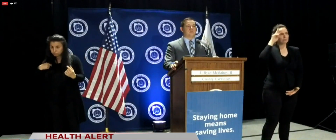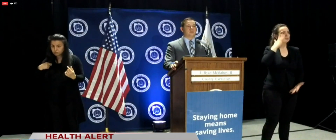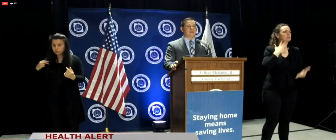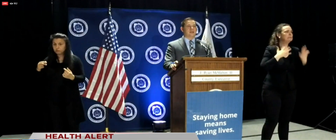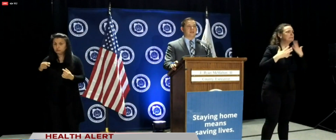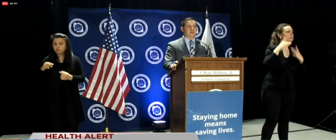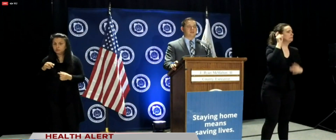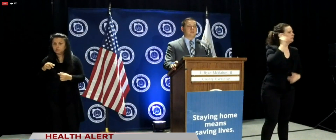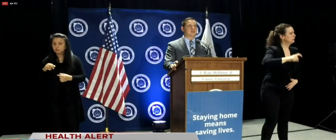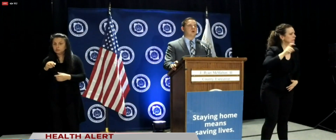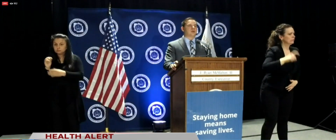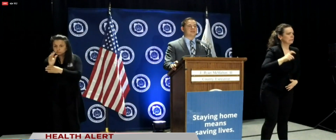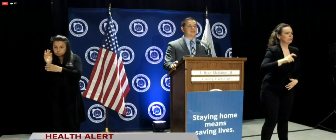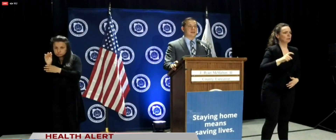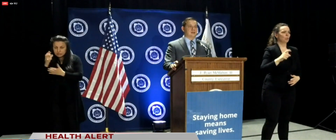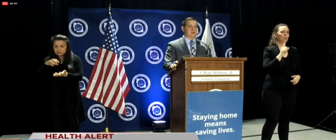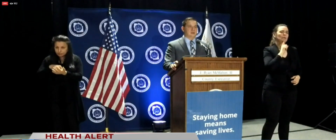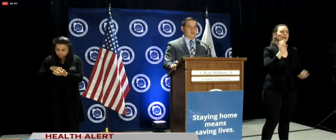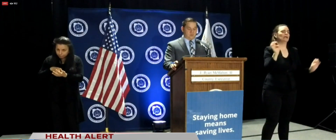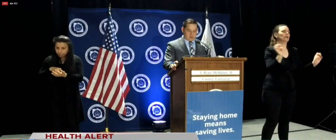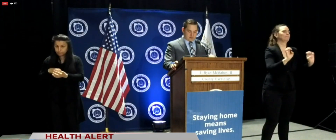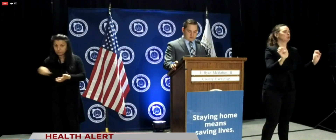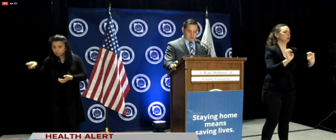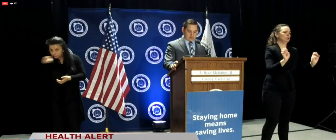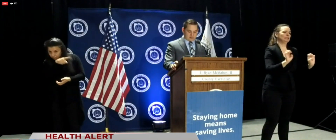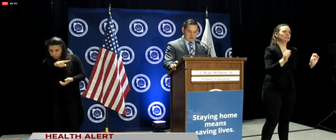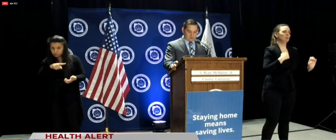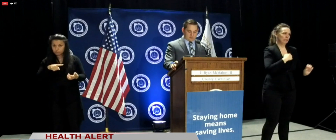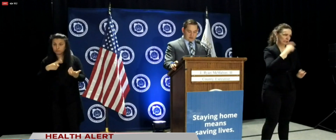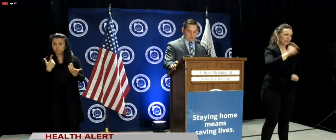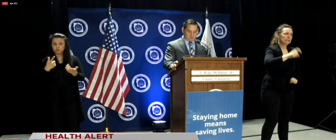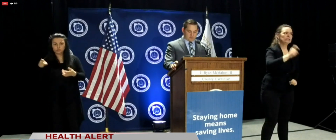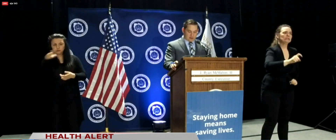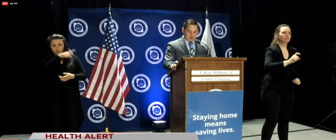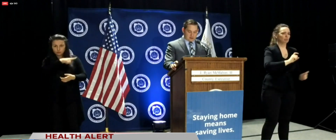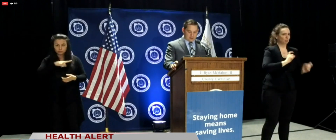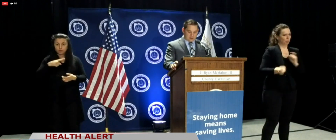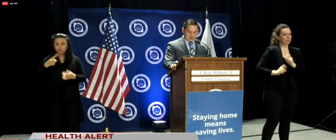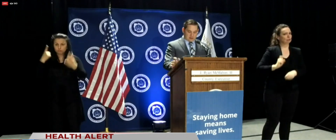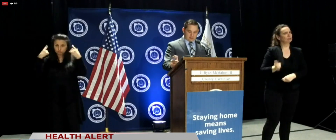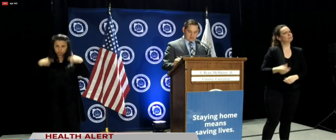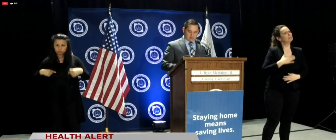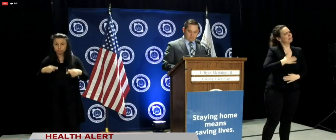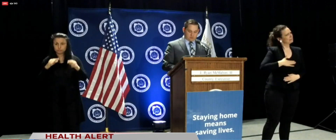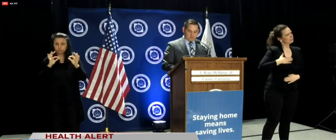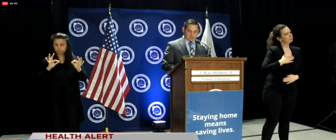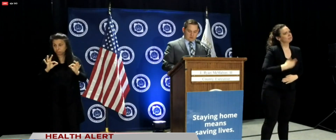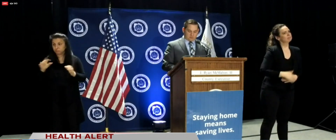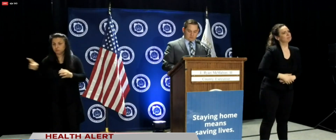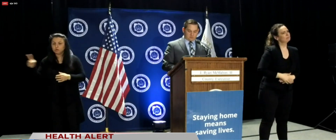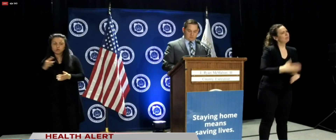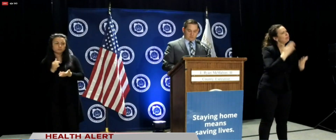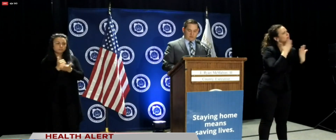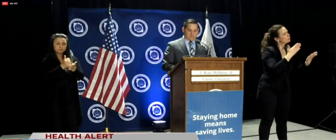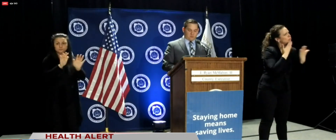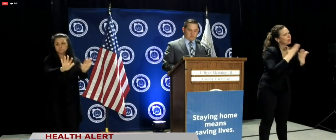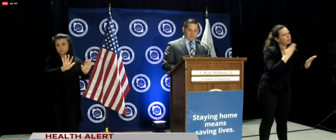the equipment they need so they don't get sick. Okay, so I want to thank everybody for that. I believe the number